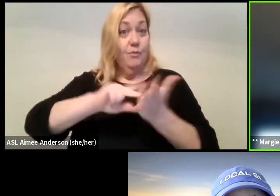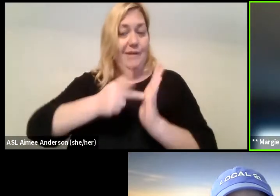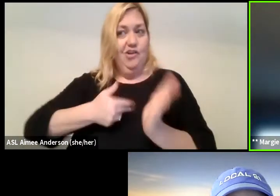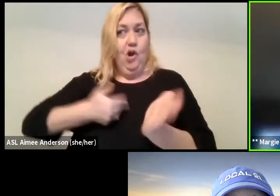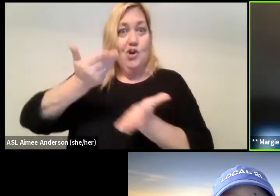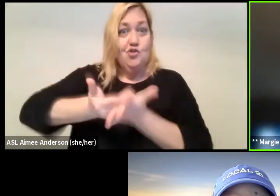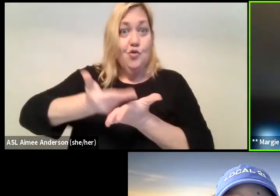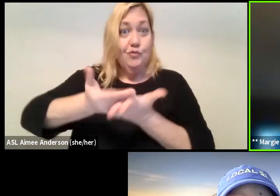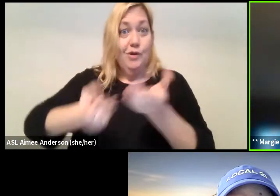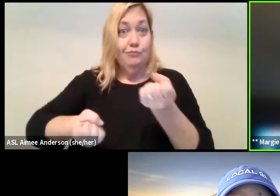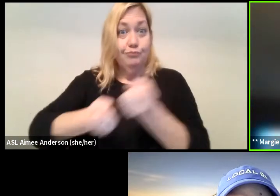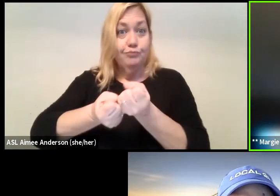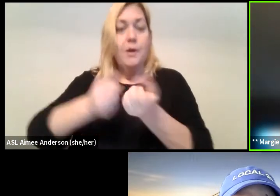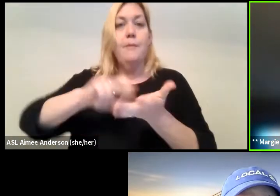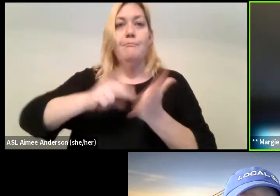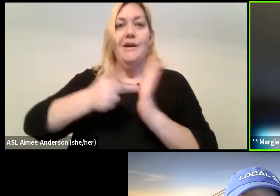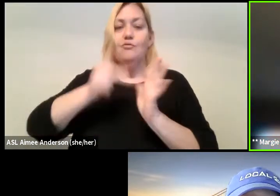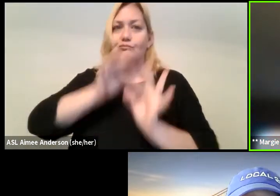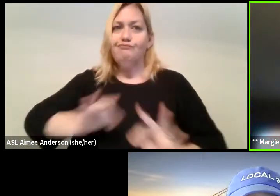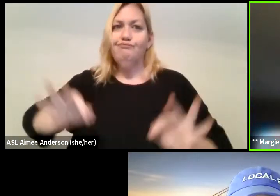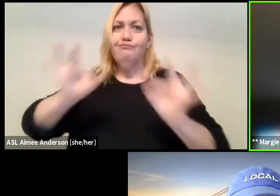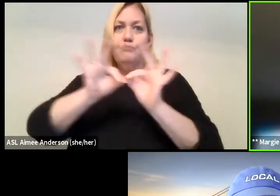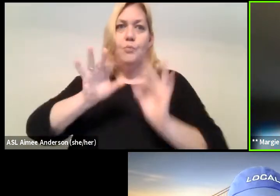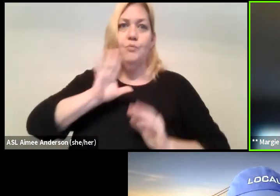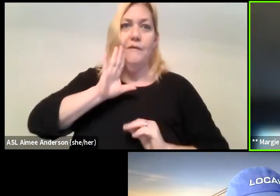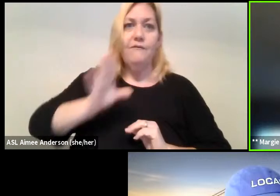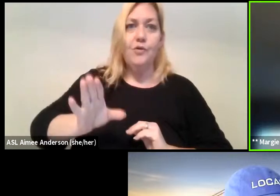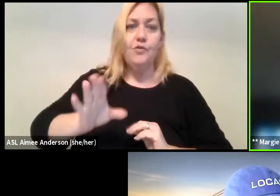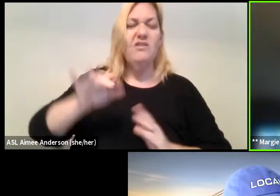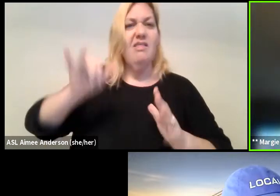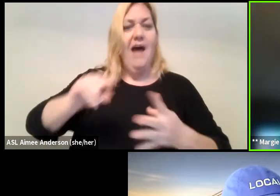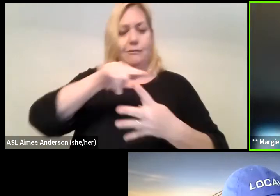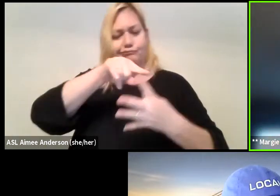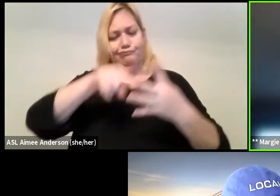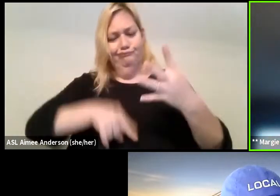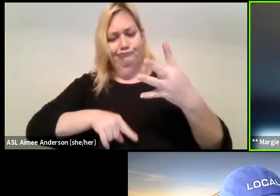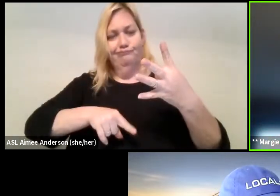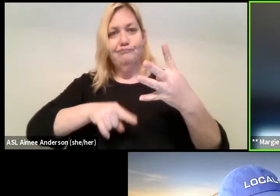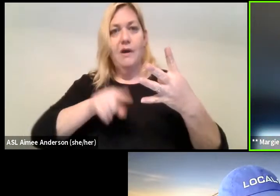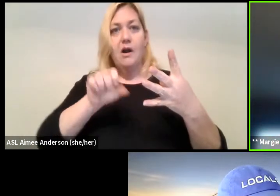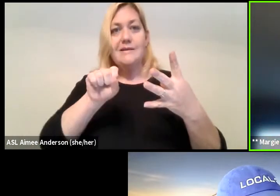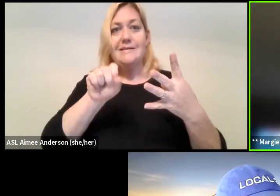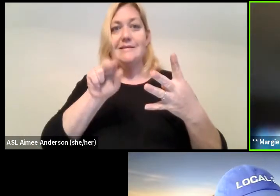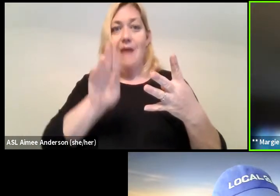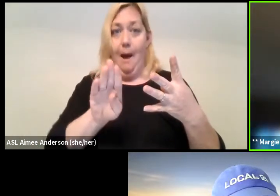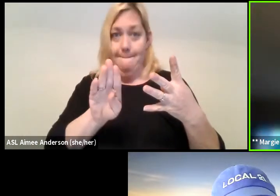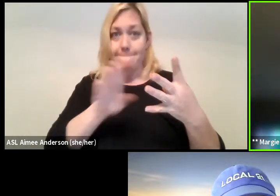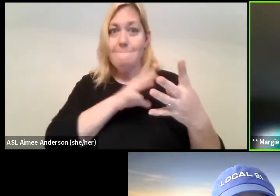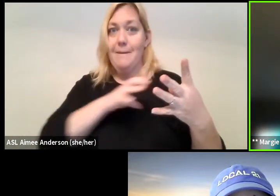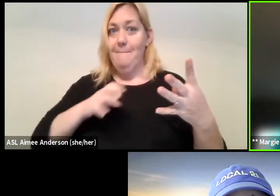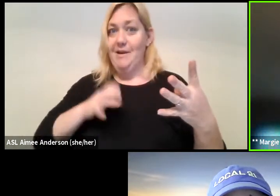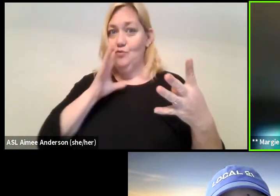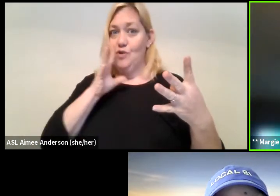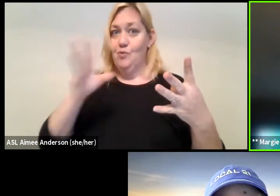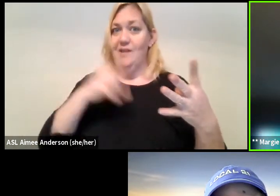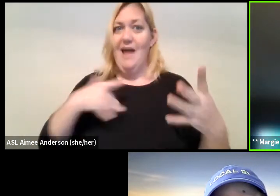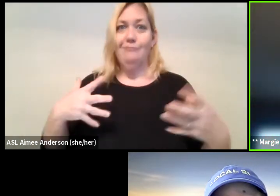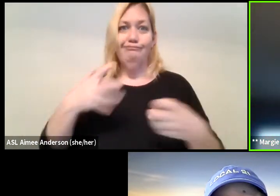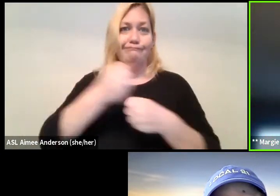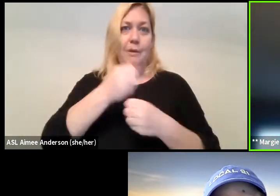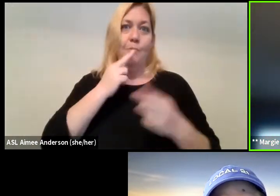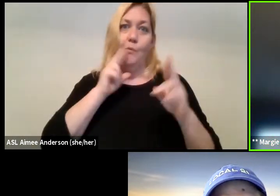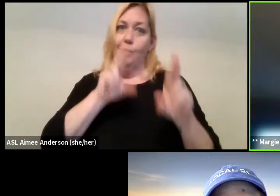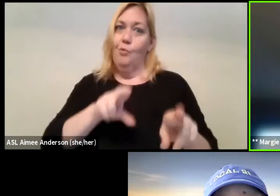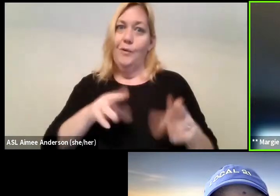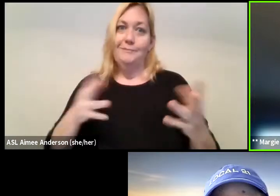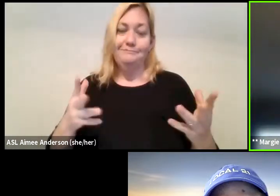future. And that pretty much sums up our report. And I would